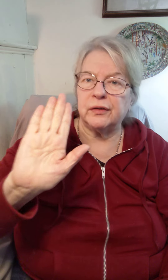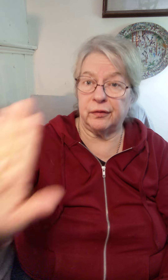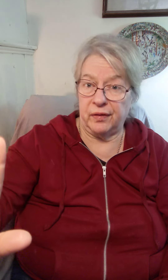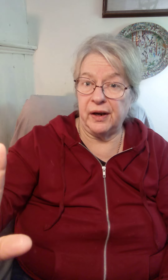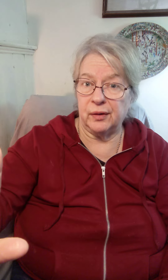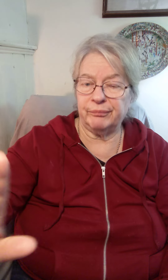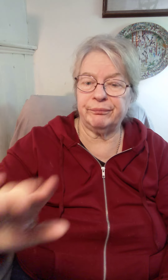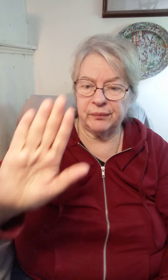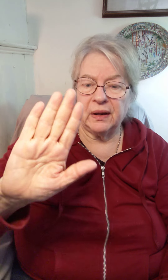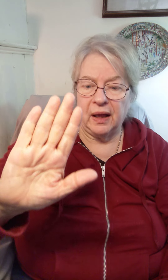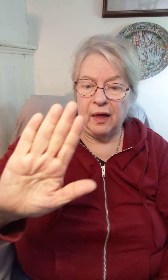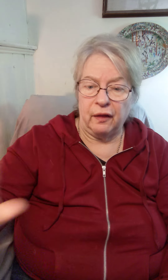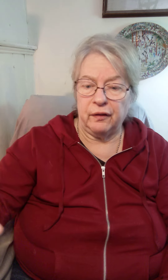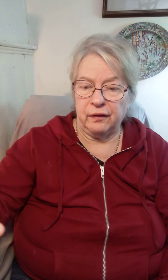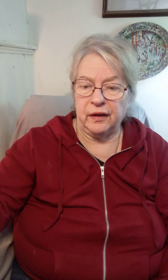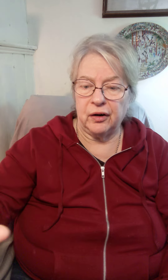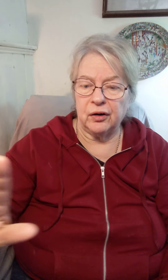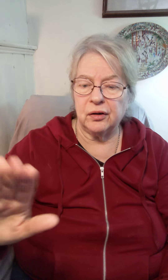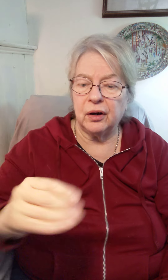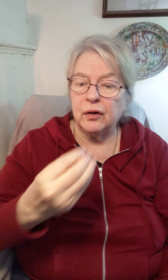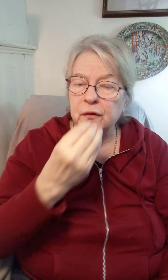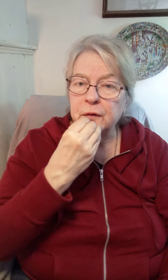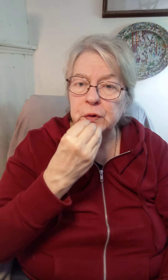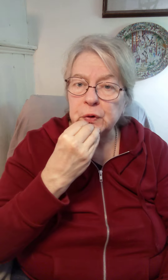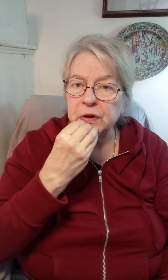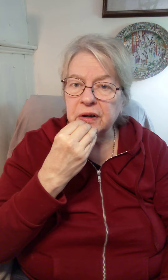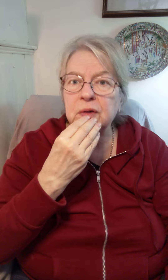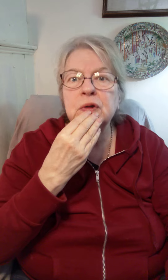Possessive, there. There, food.